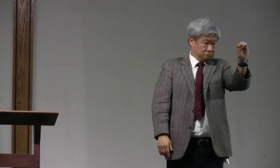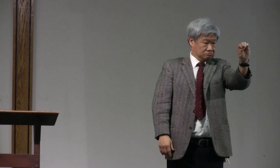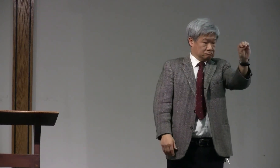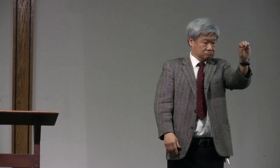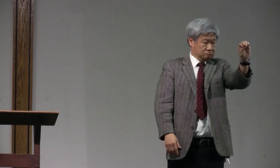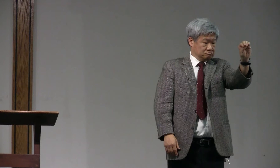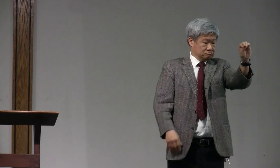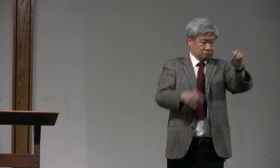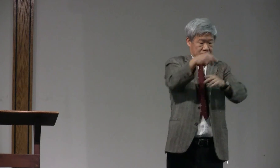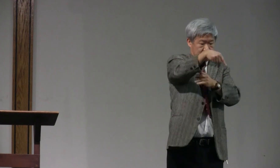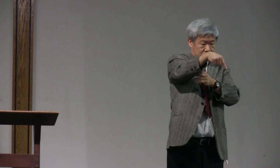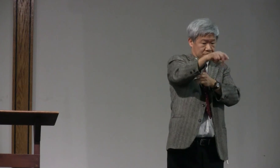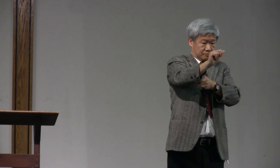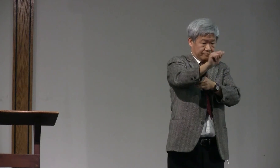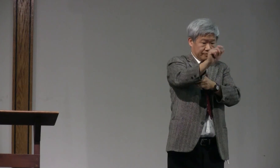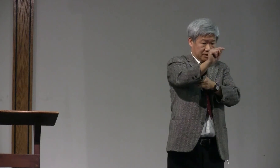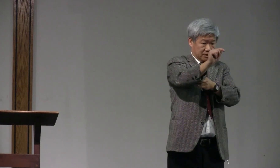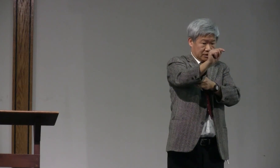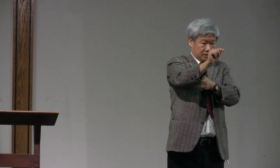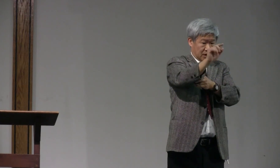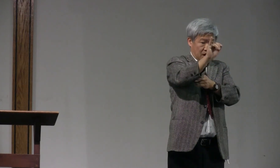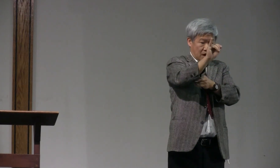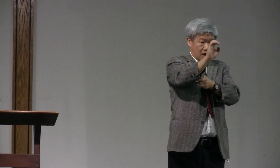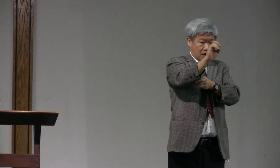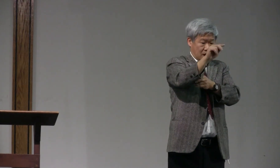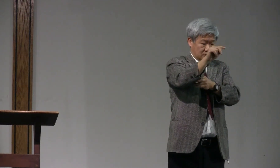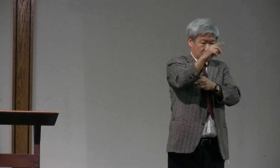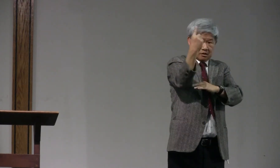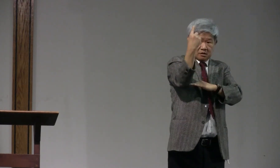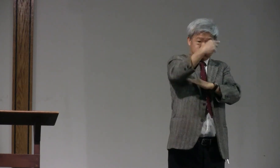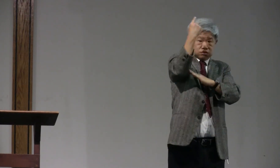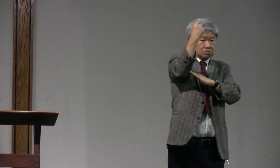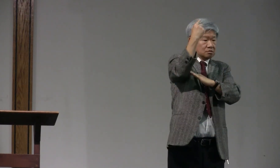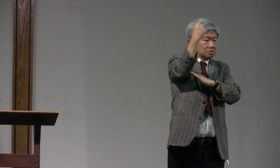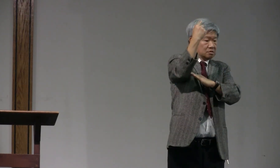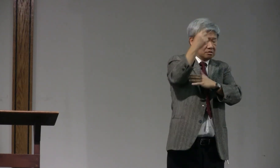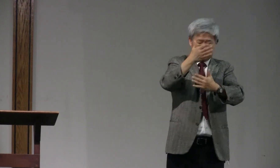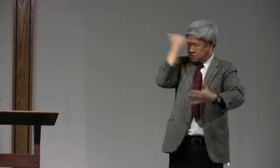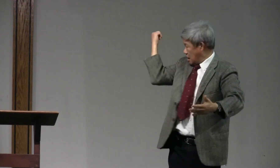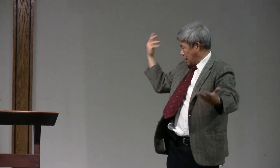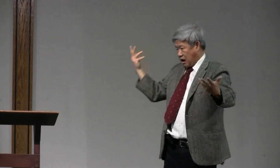70 patients a day